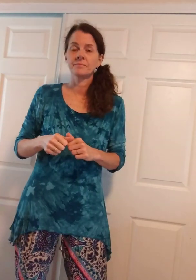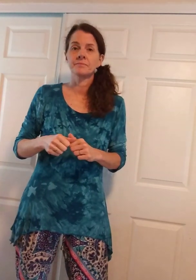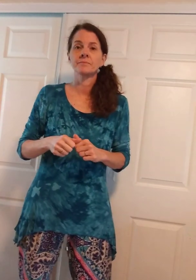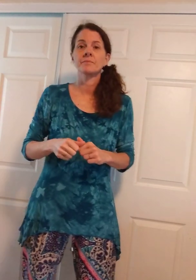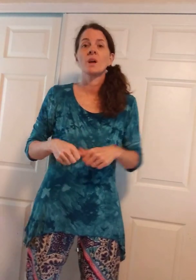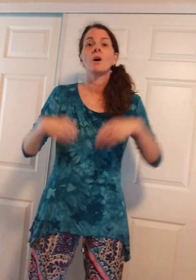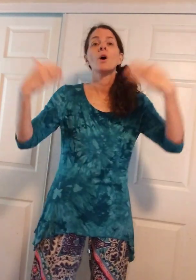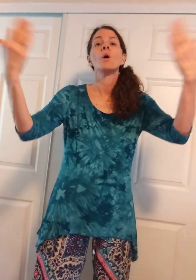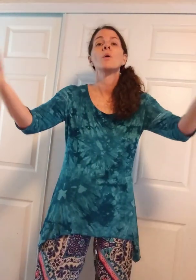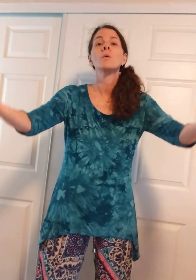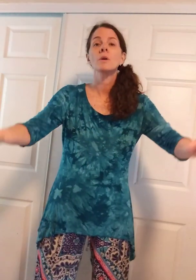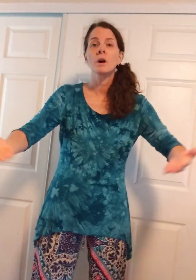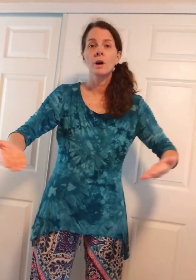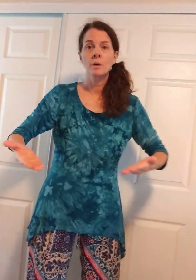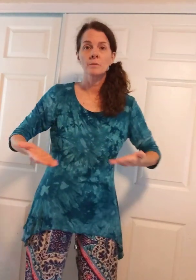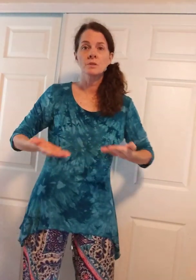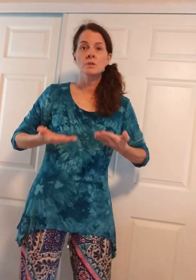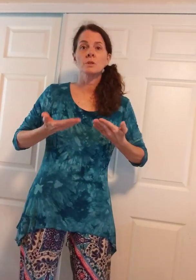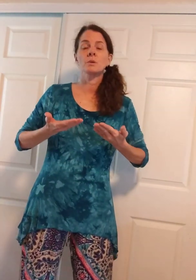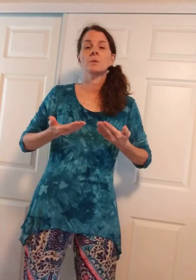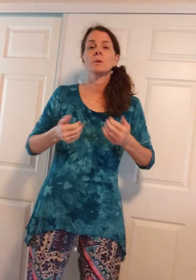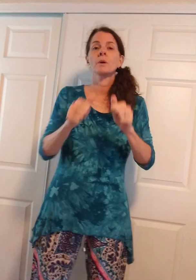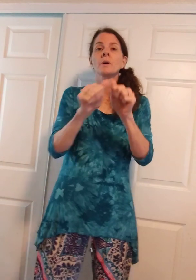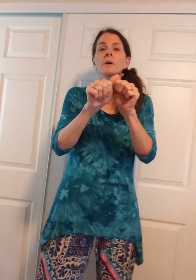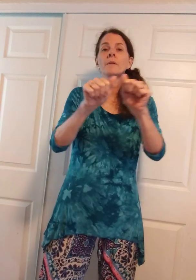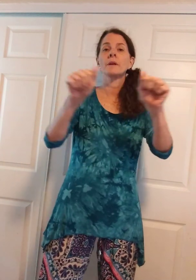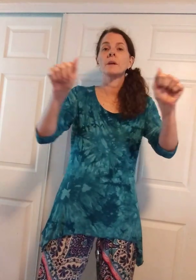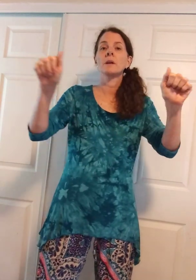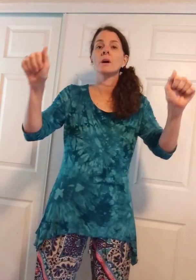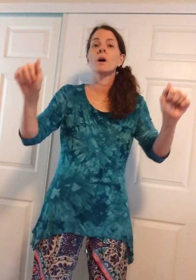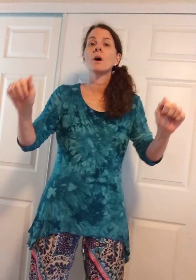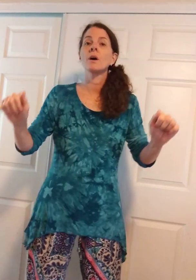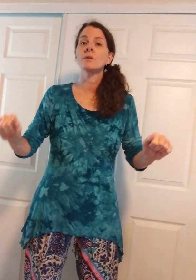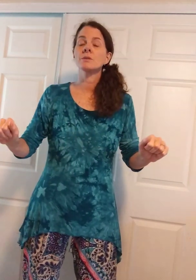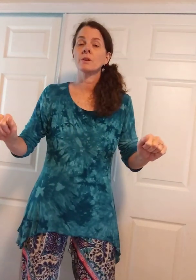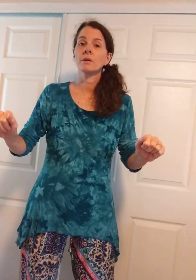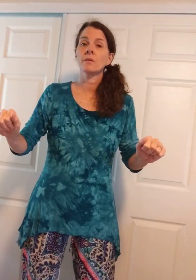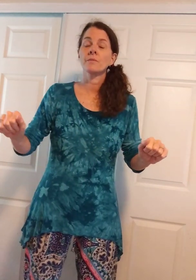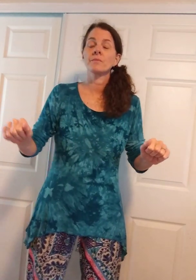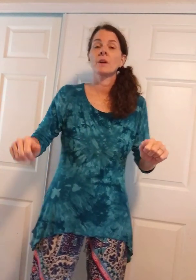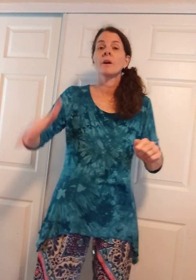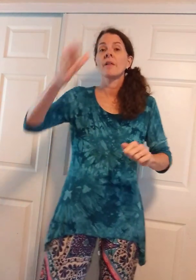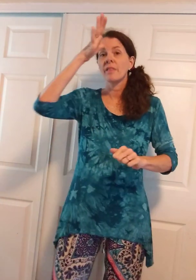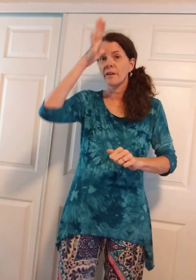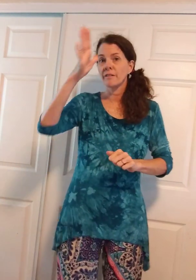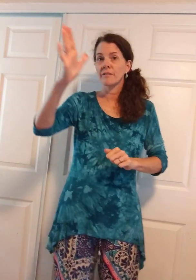Oh come to the altar, the